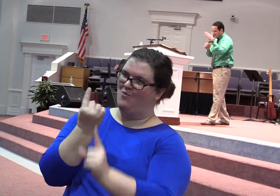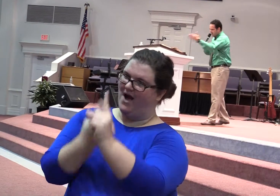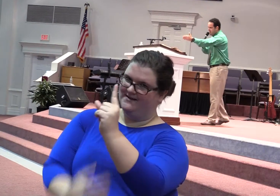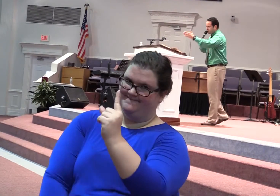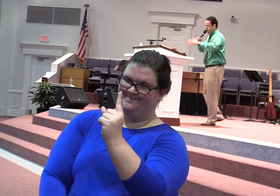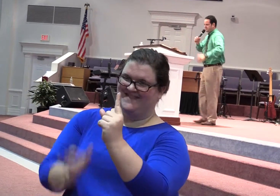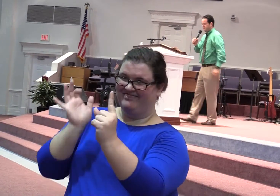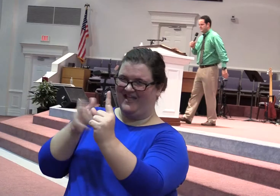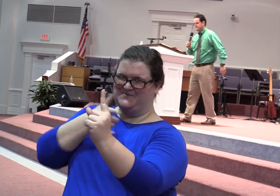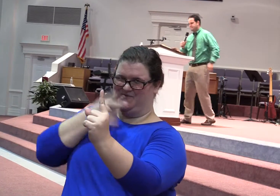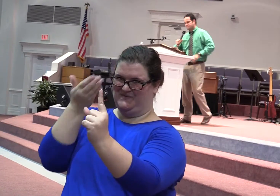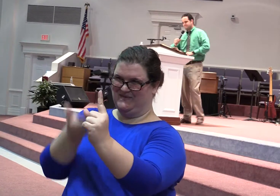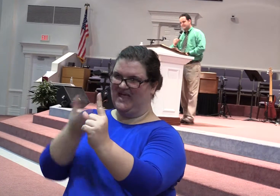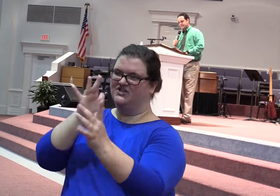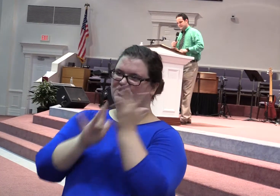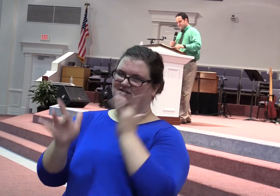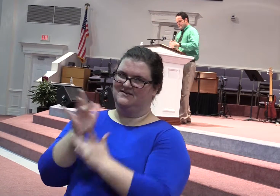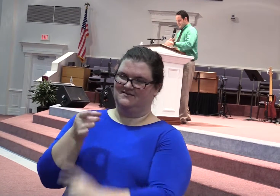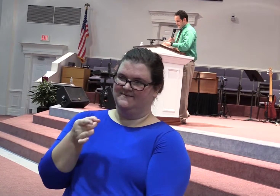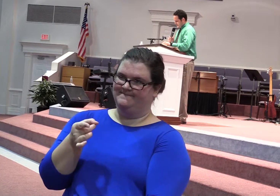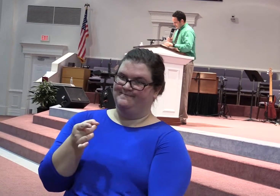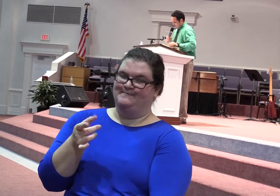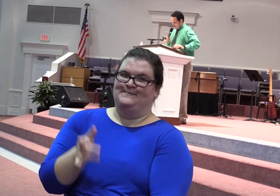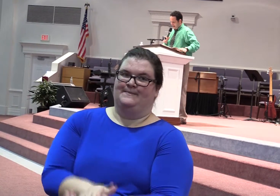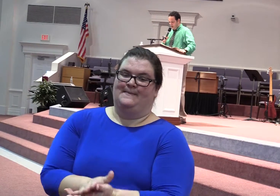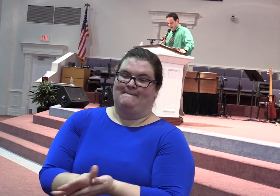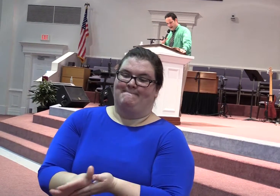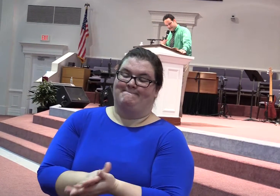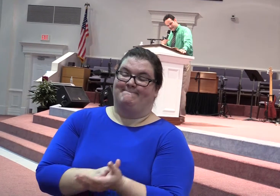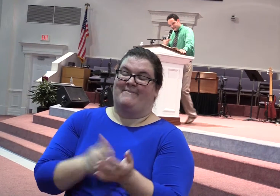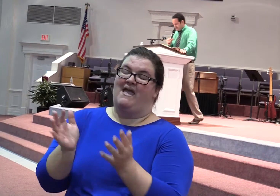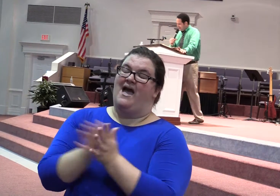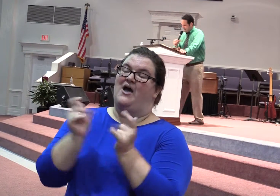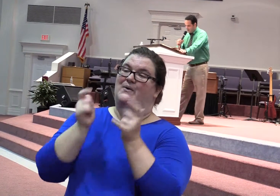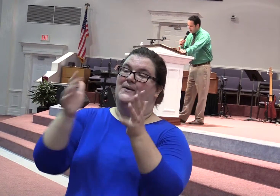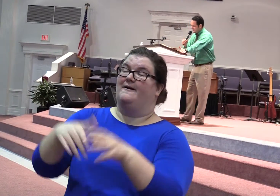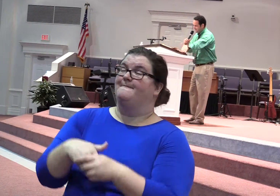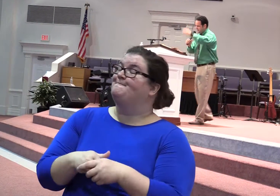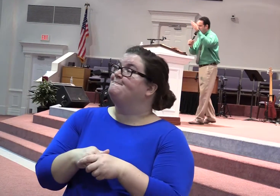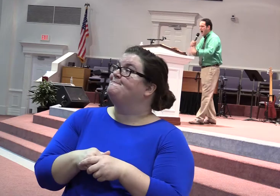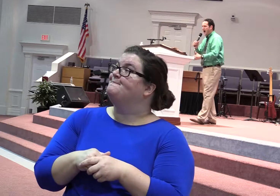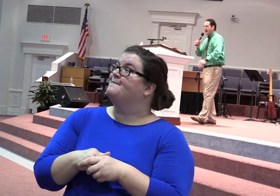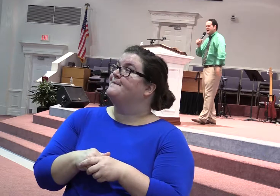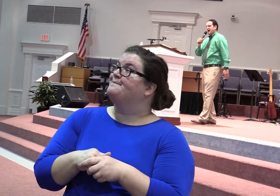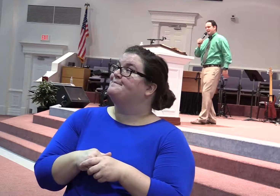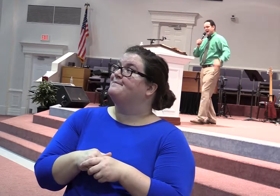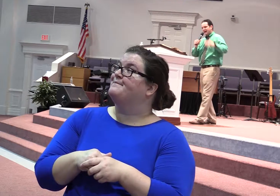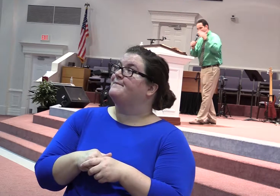And that is Jesus. Amen. Woo. Hallelujah. Hallelujah. Hallelujah. This is